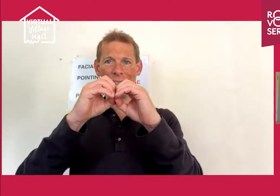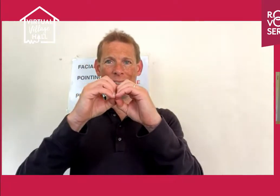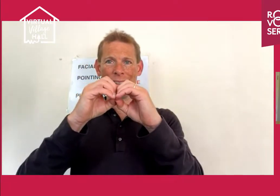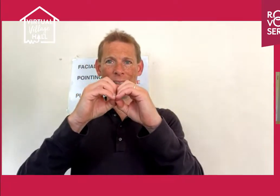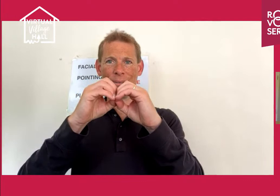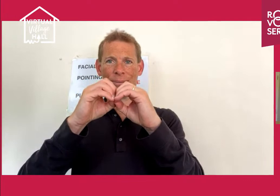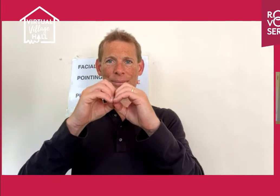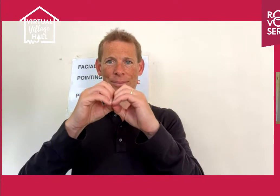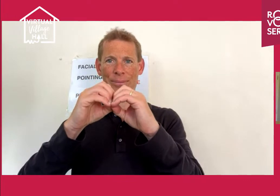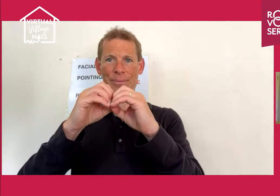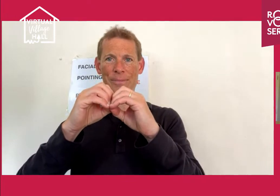B,